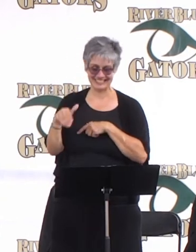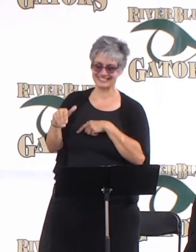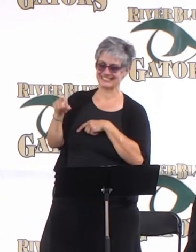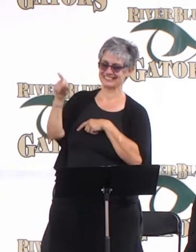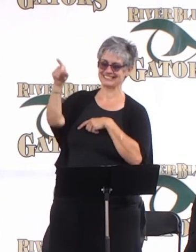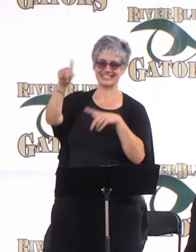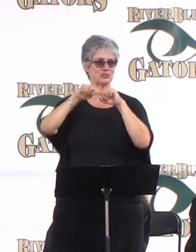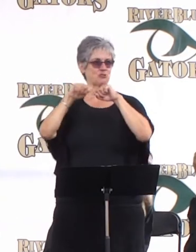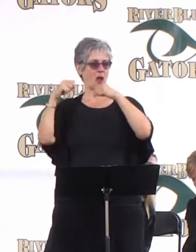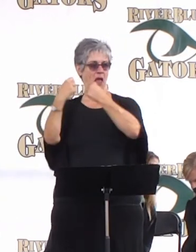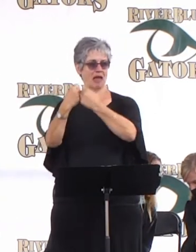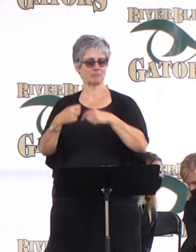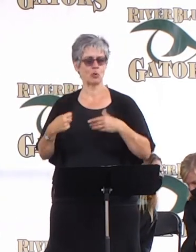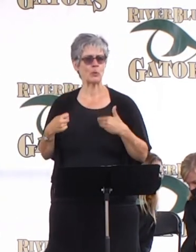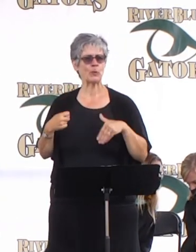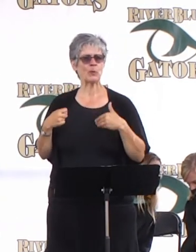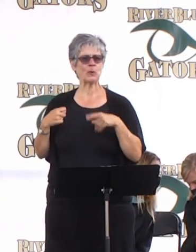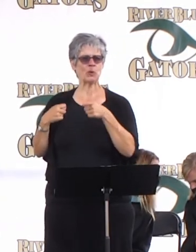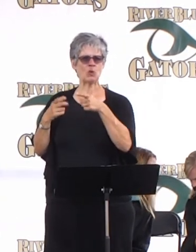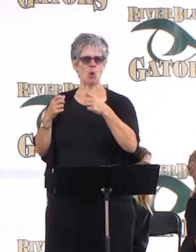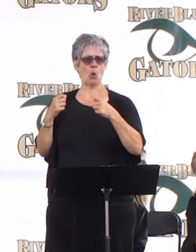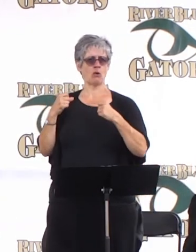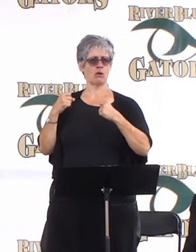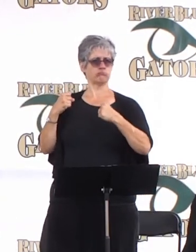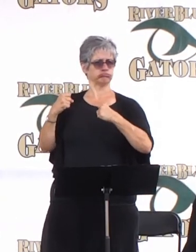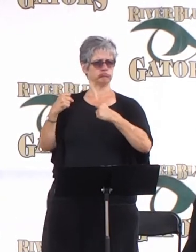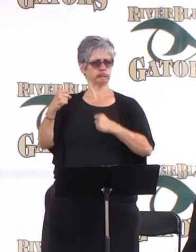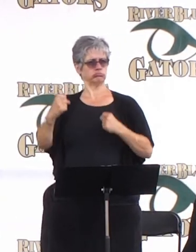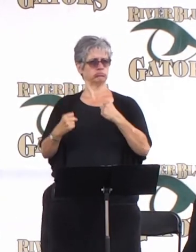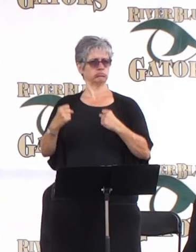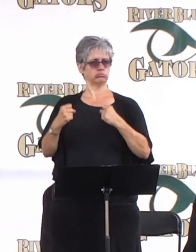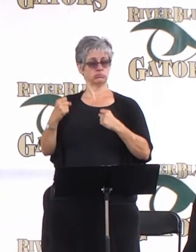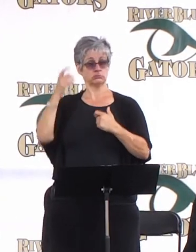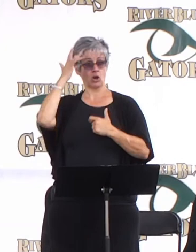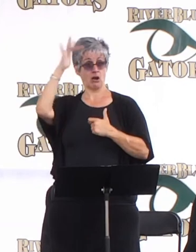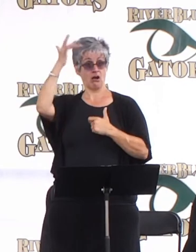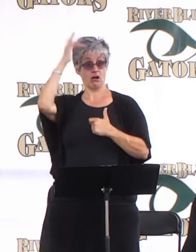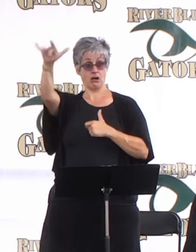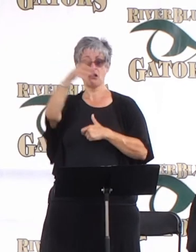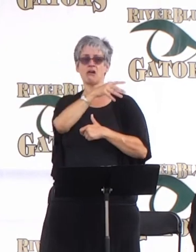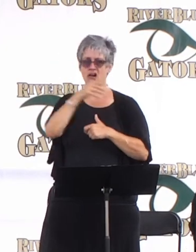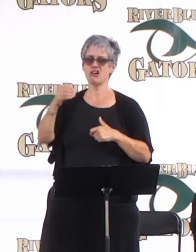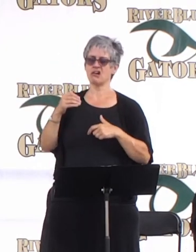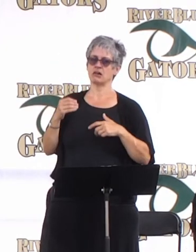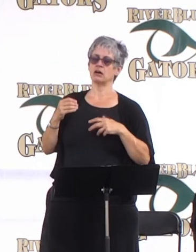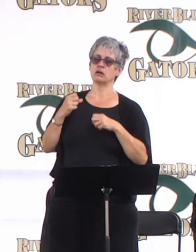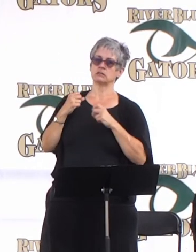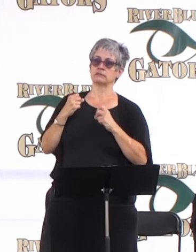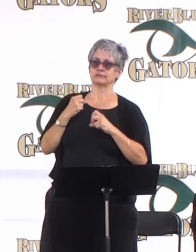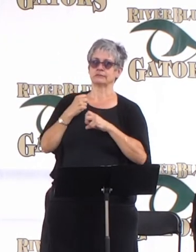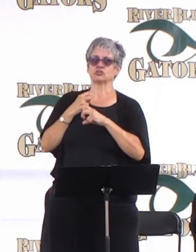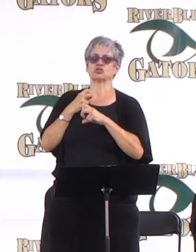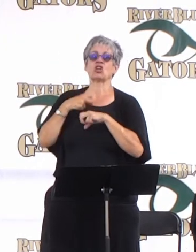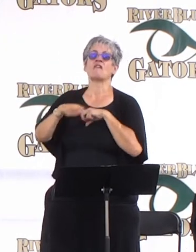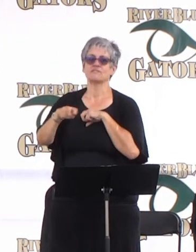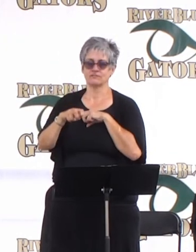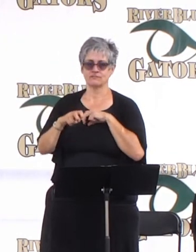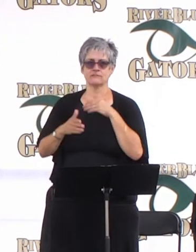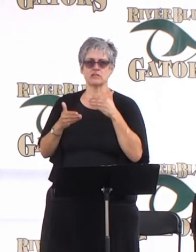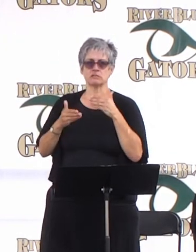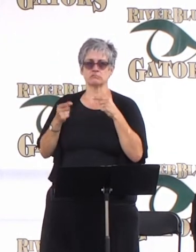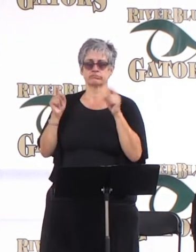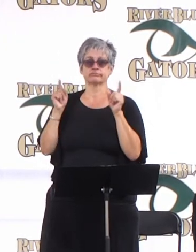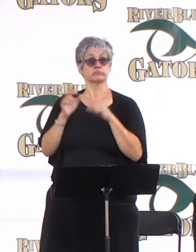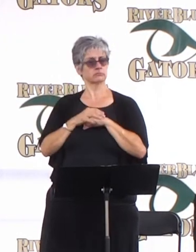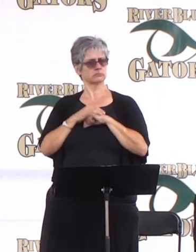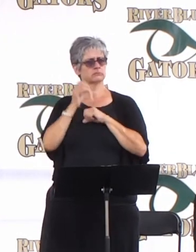no tribe was considered to have warriors more fearsome or more intelligent than the mighty Maasai. It is perhaps surprising